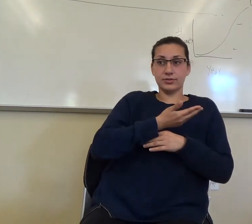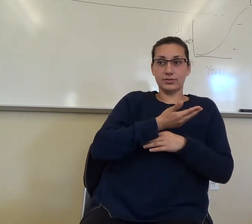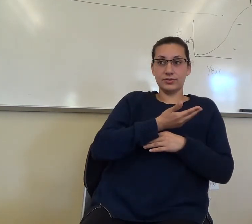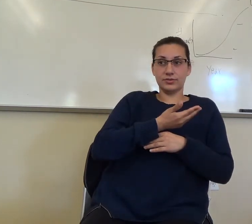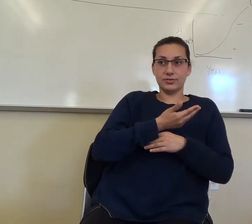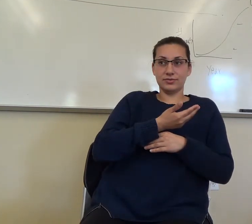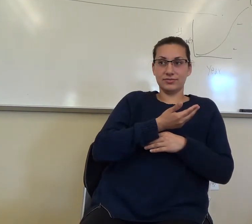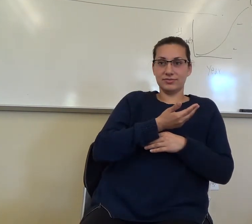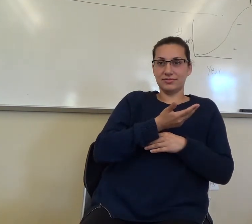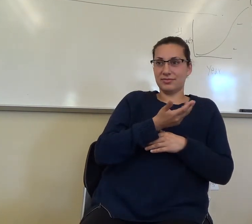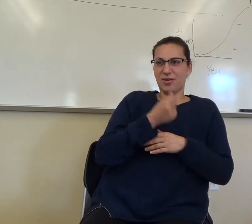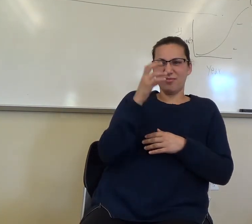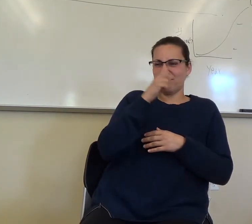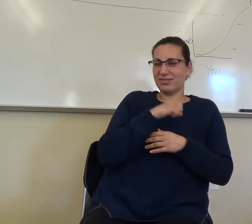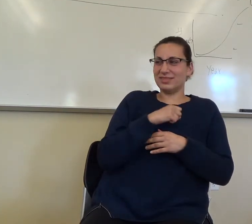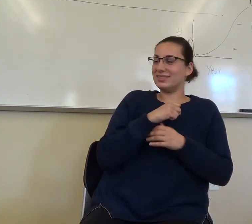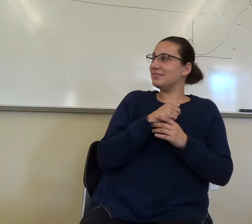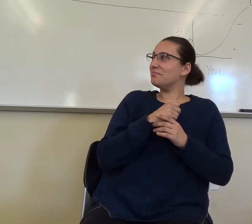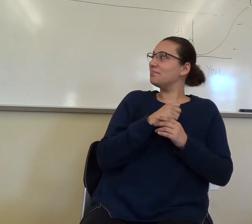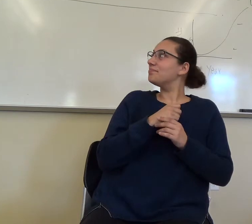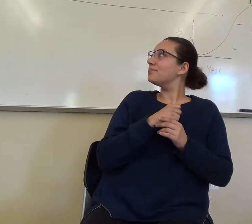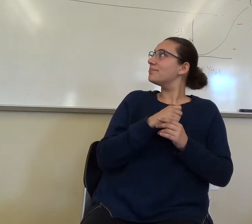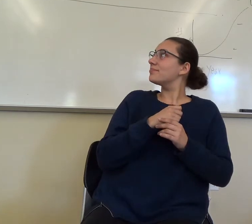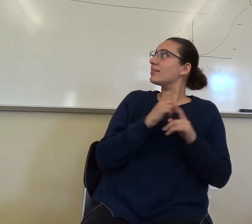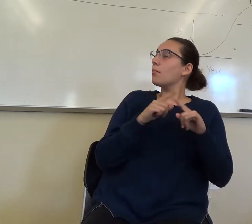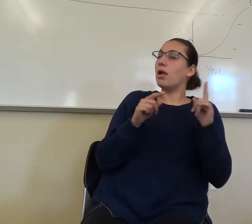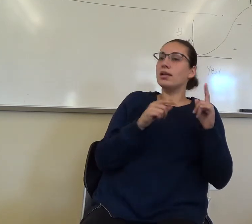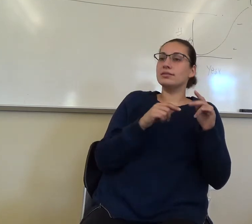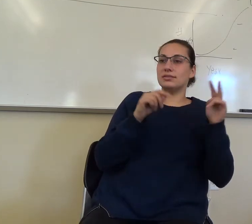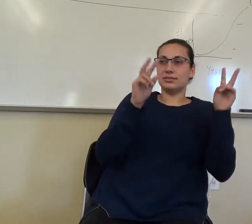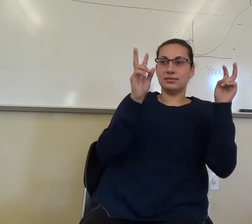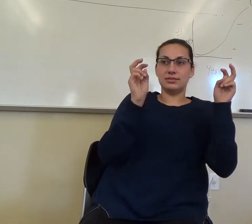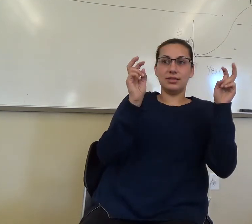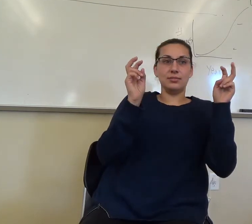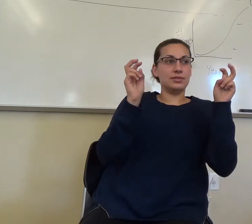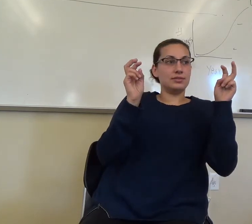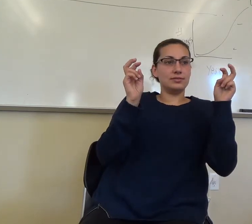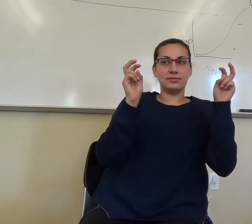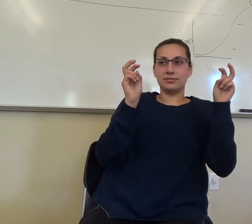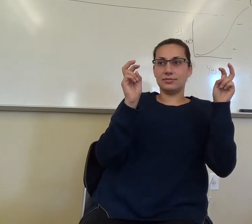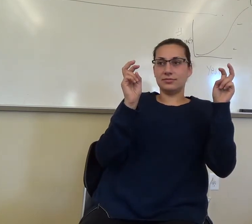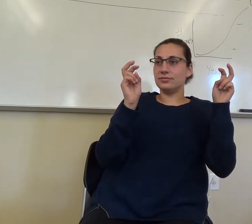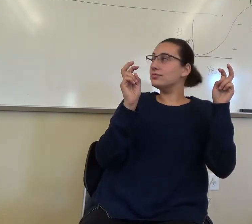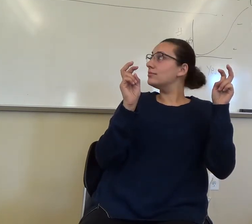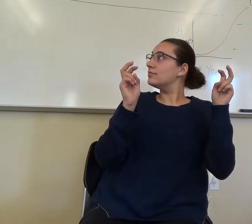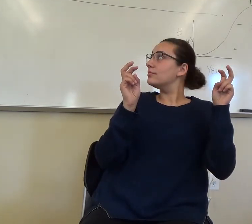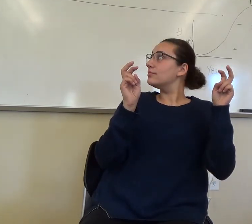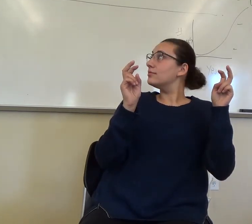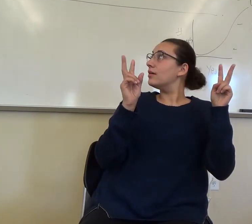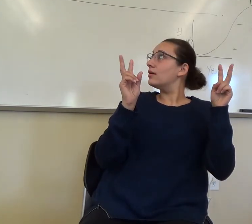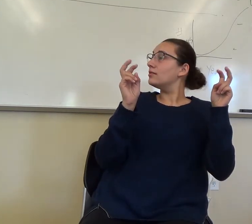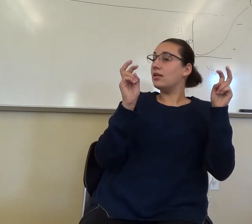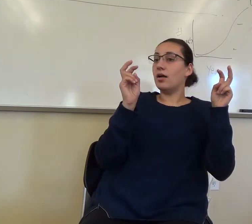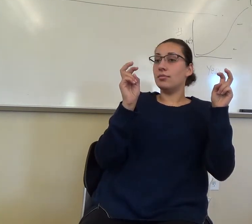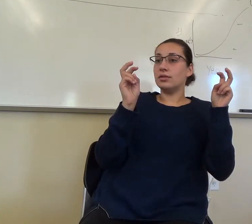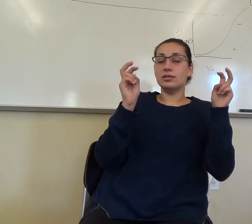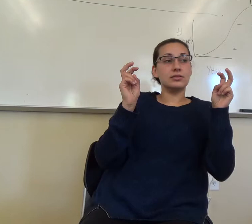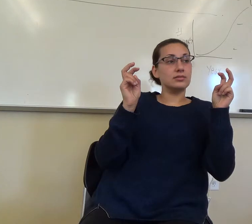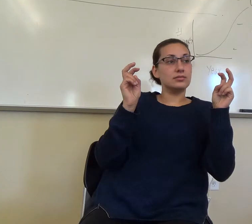this is probably what's going to be could be called the topic sentence, okay?